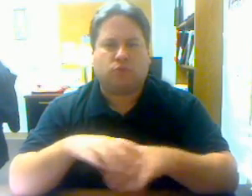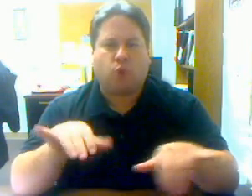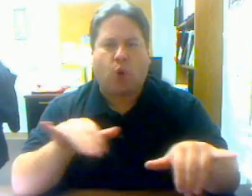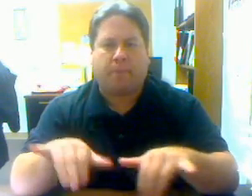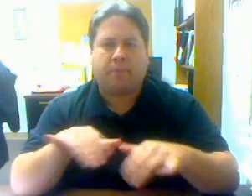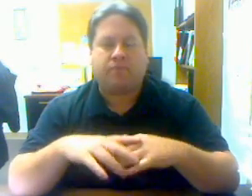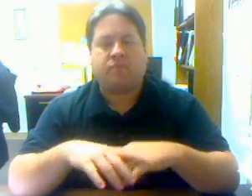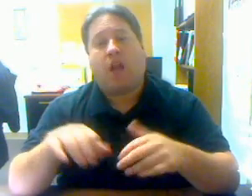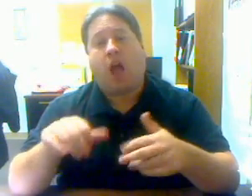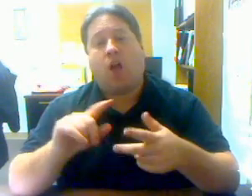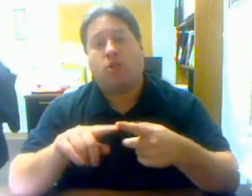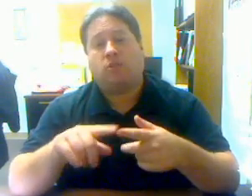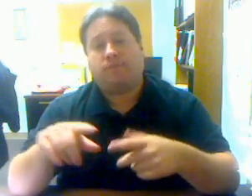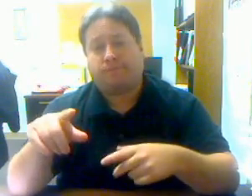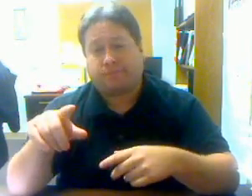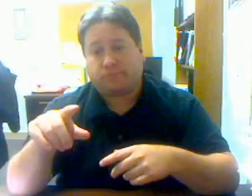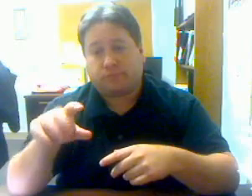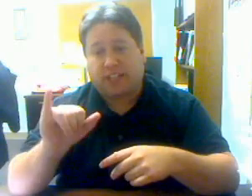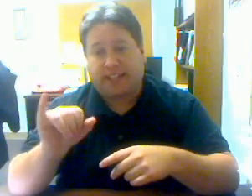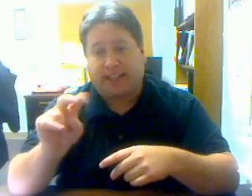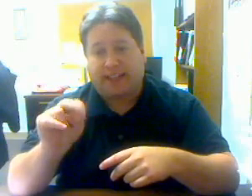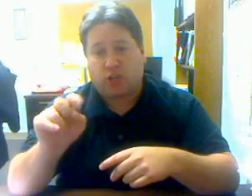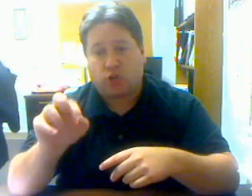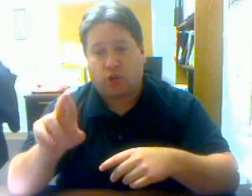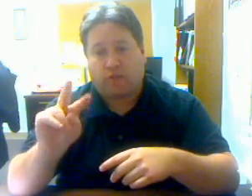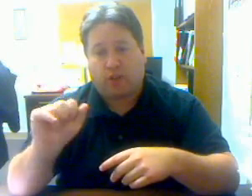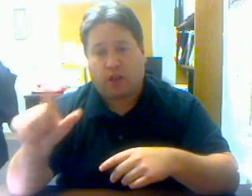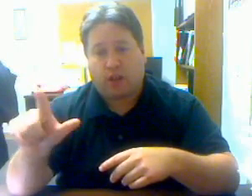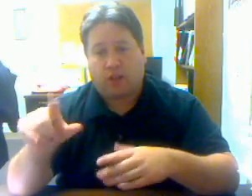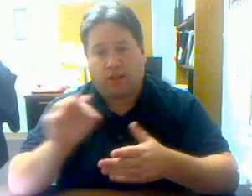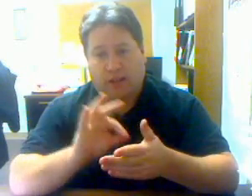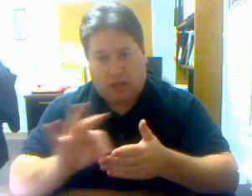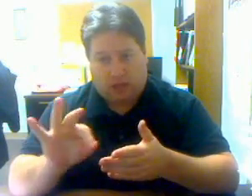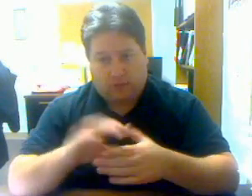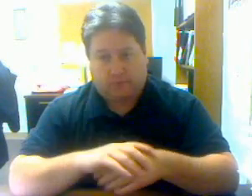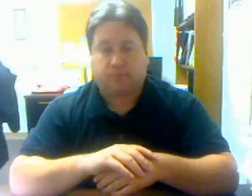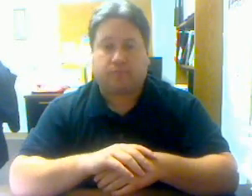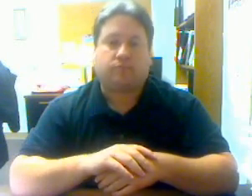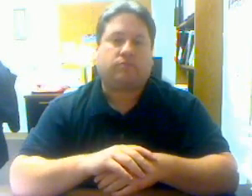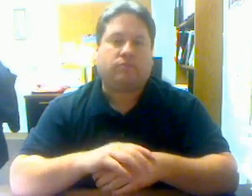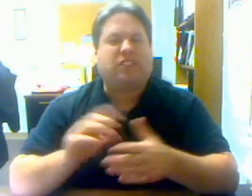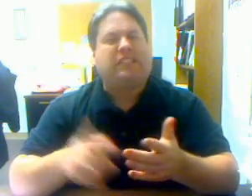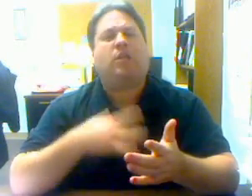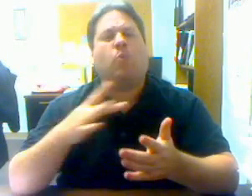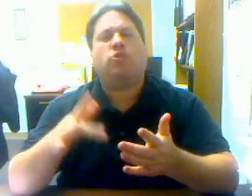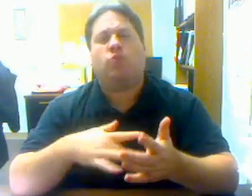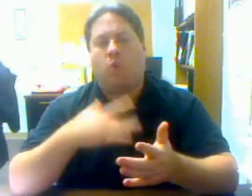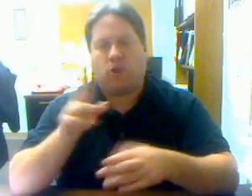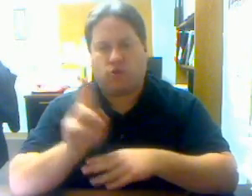between 8 and 8:30, 8:30 and 9:30. I do use those every now and then. Some plans, but it is mostly a frequency